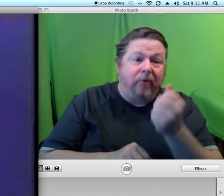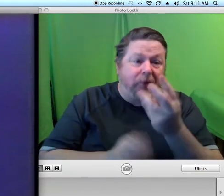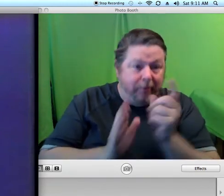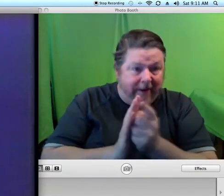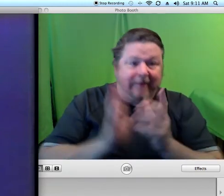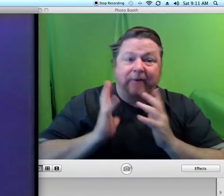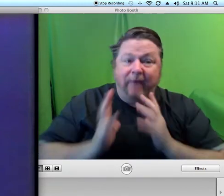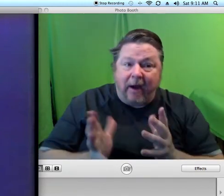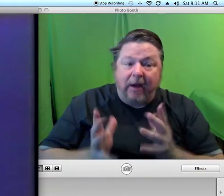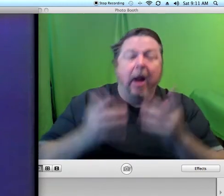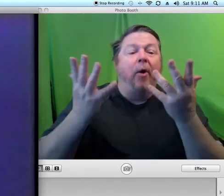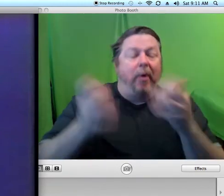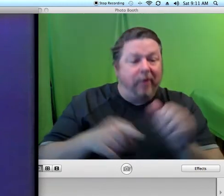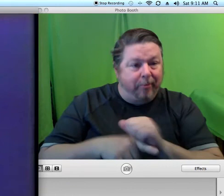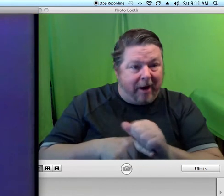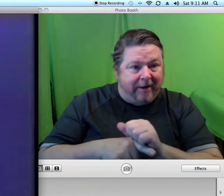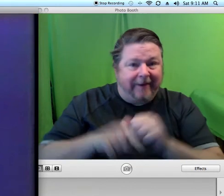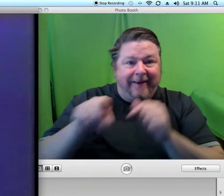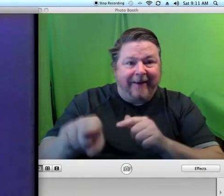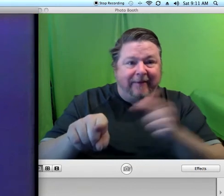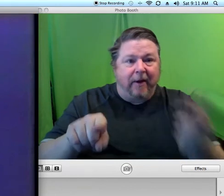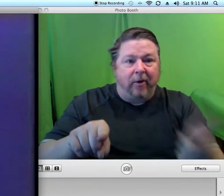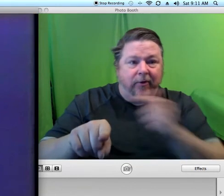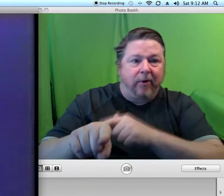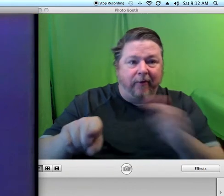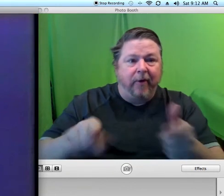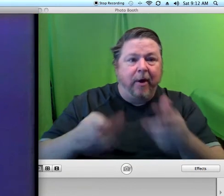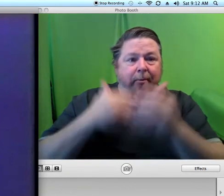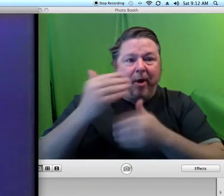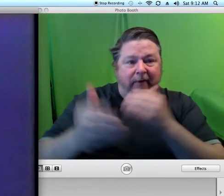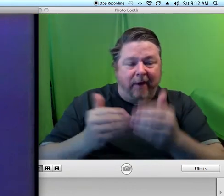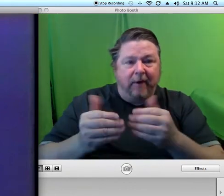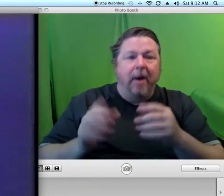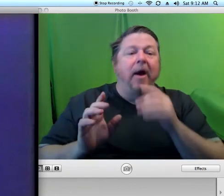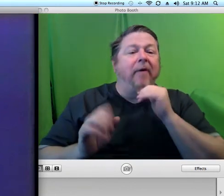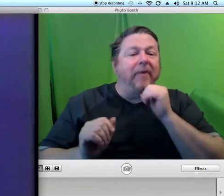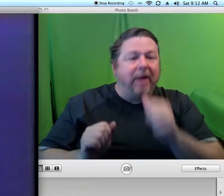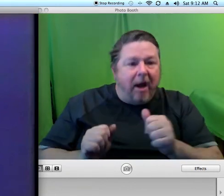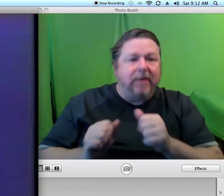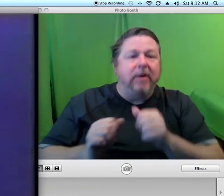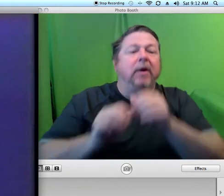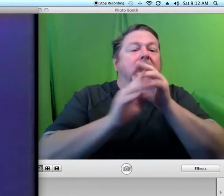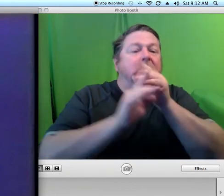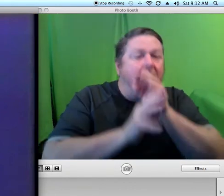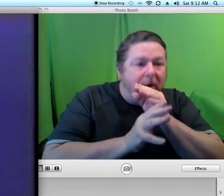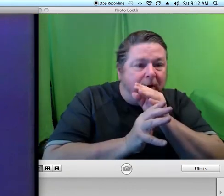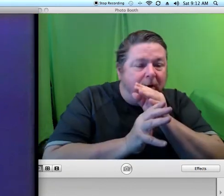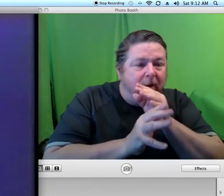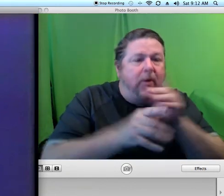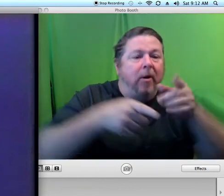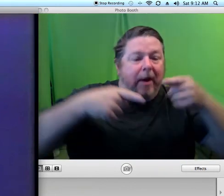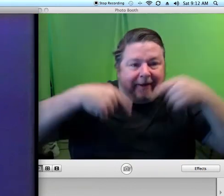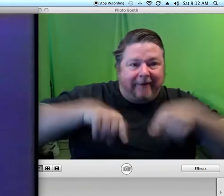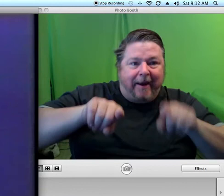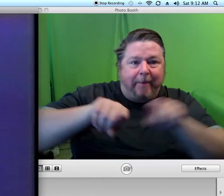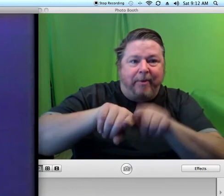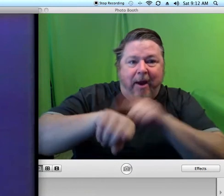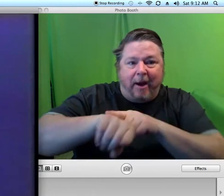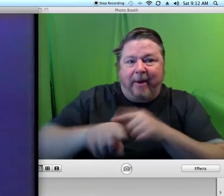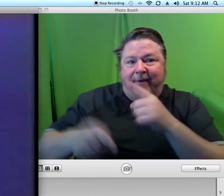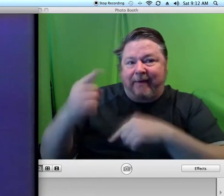a few minutes. It's fine. I want you to practice this alternative process of not talking at the